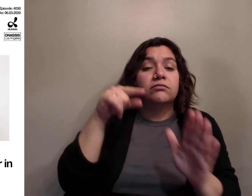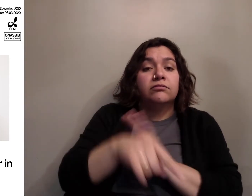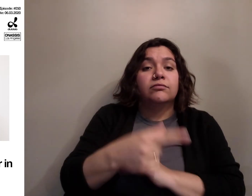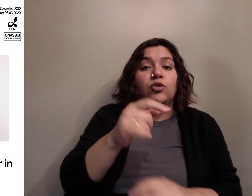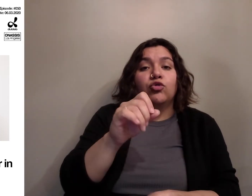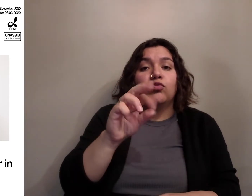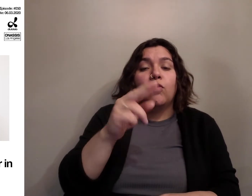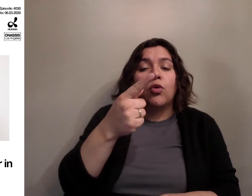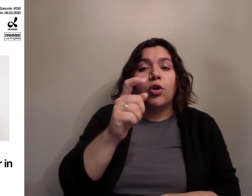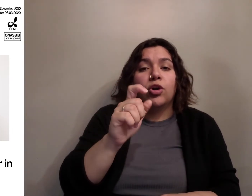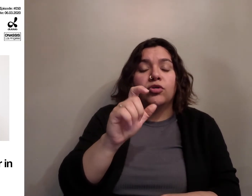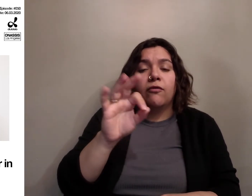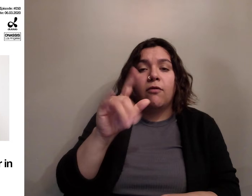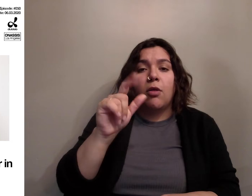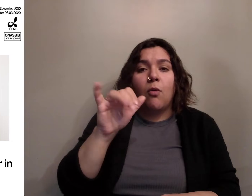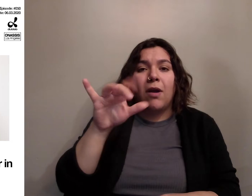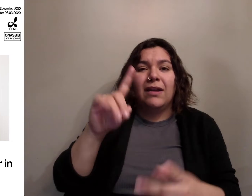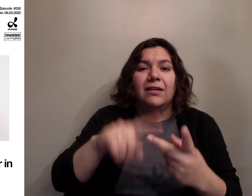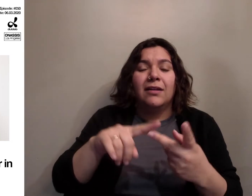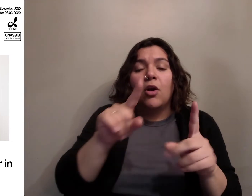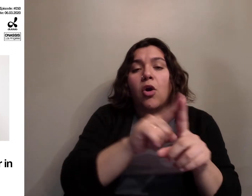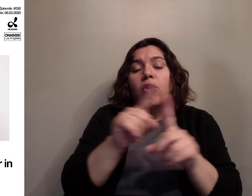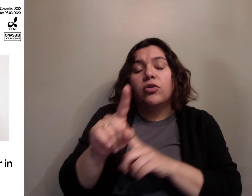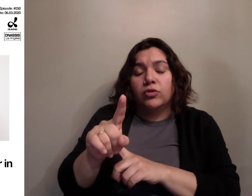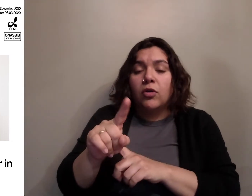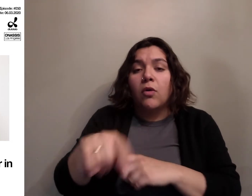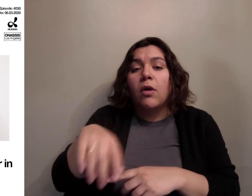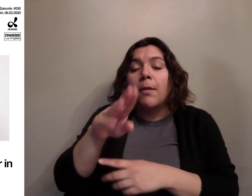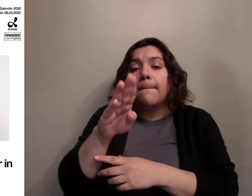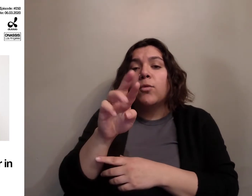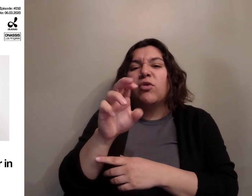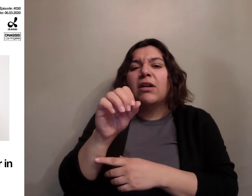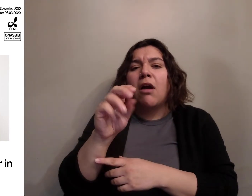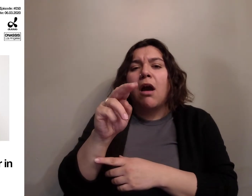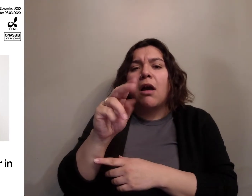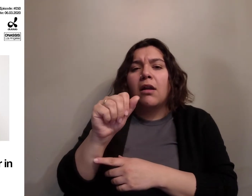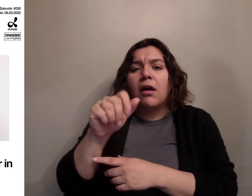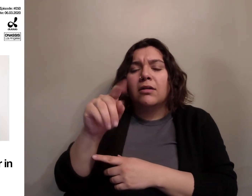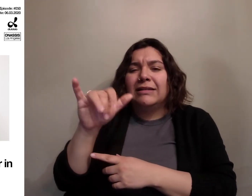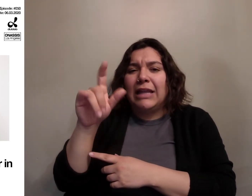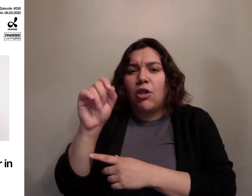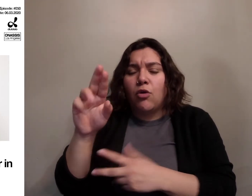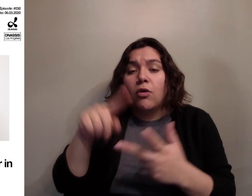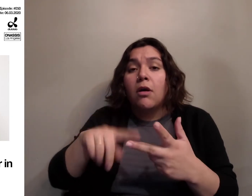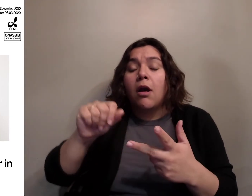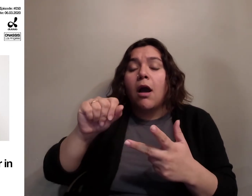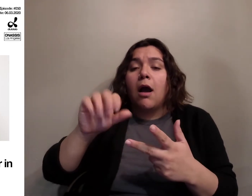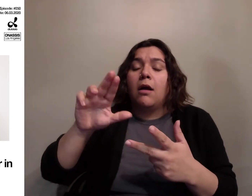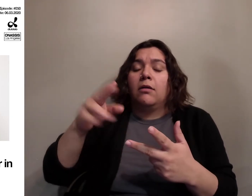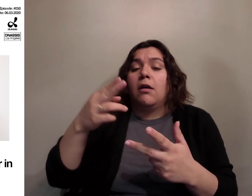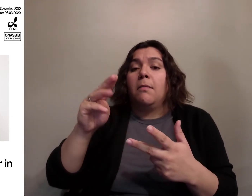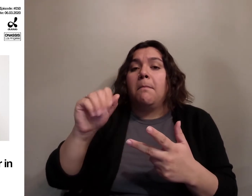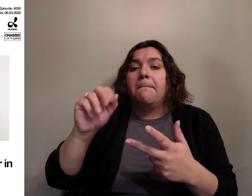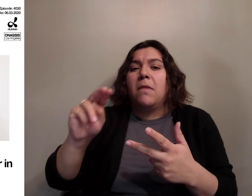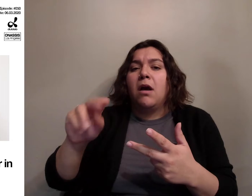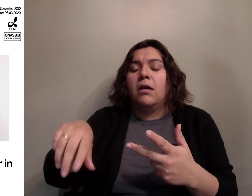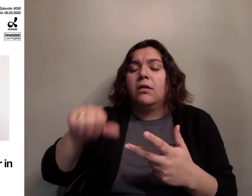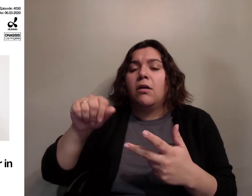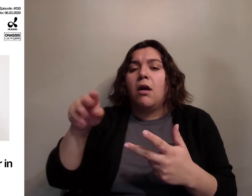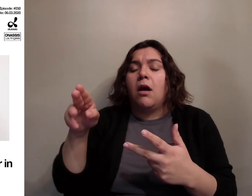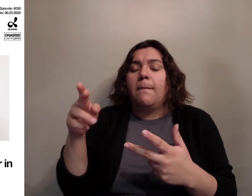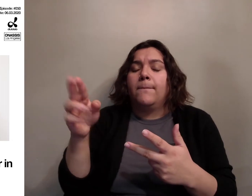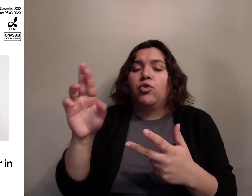murders of, not just the murder of George Floyd, but also Breonna Taylor and Ahmaud Arbery. And there's so many.